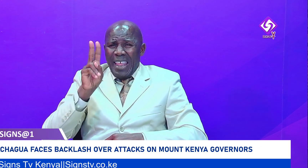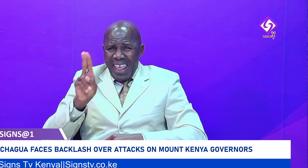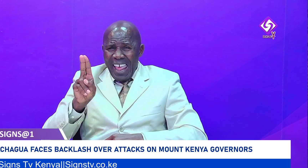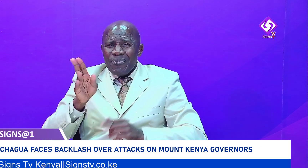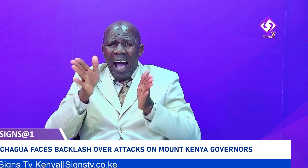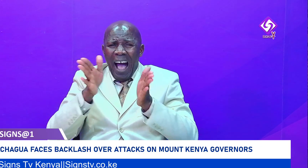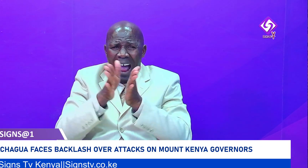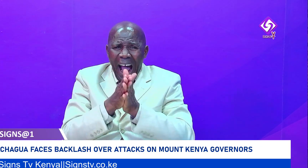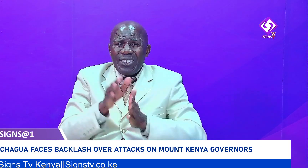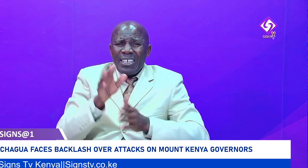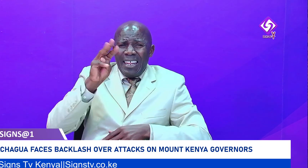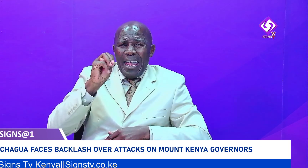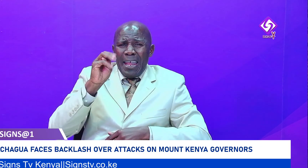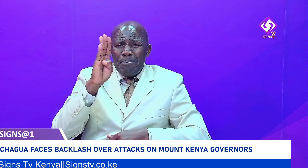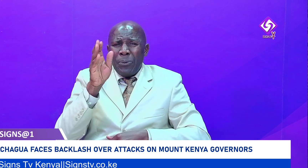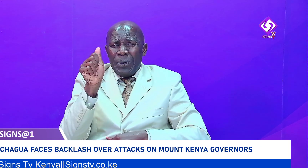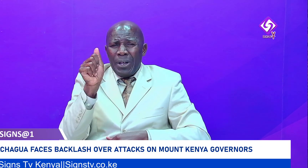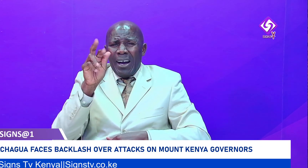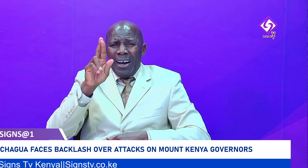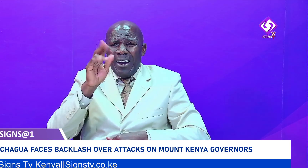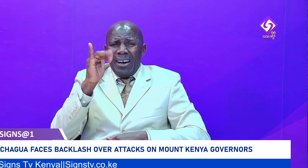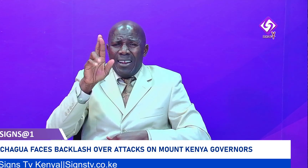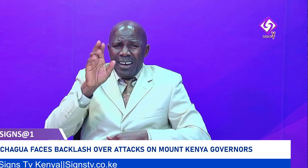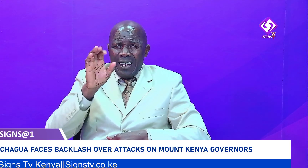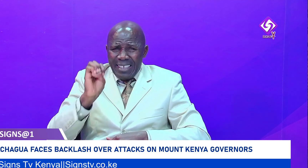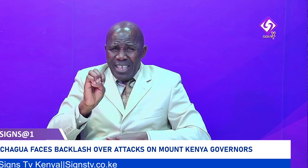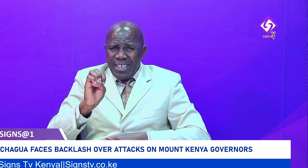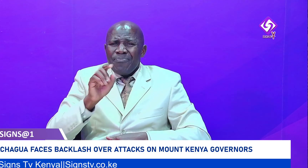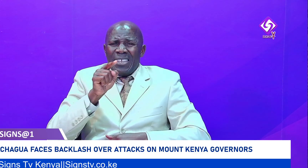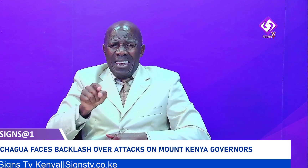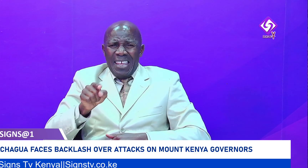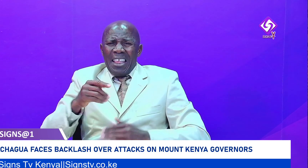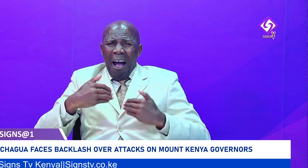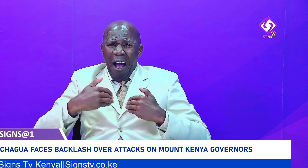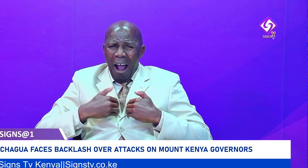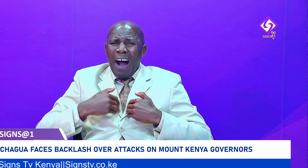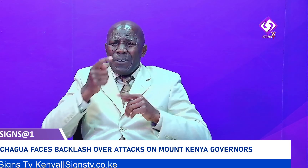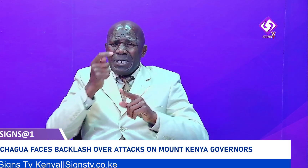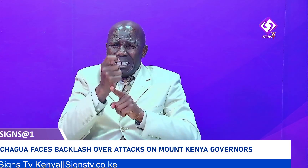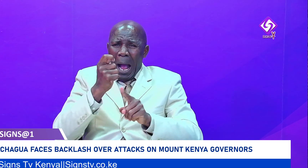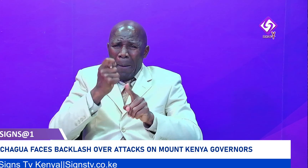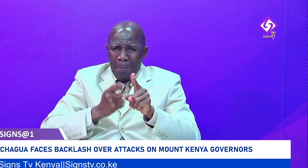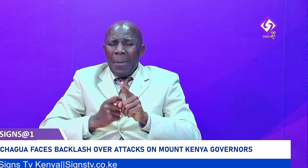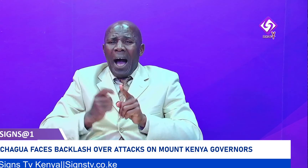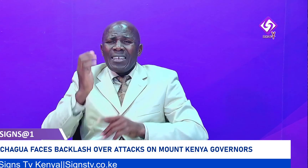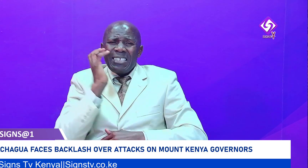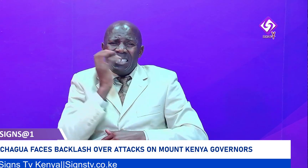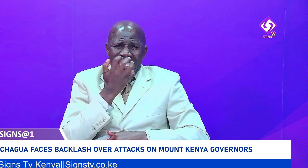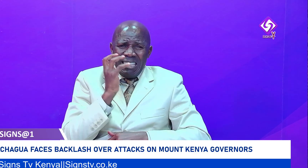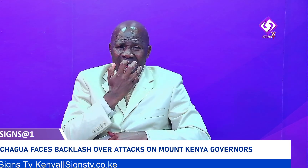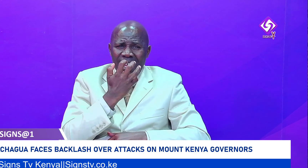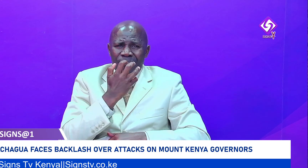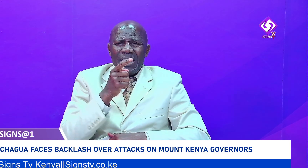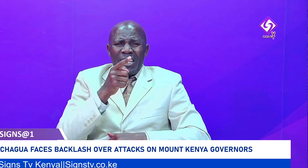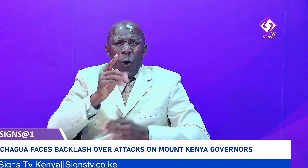Mbarire. They have termed Gachagua's comment as insightful and disrespectful to women